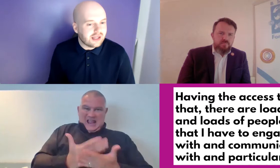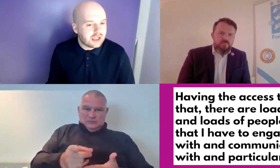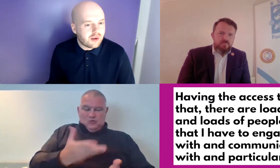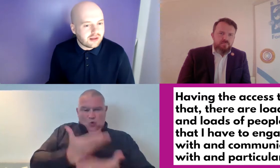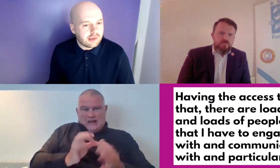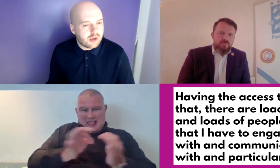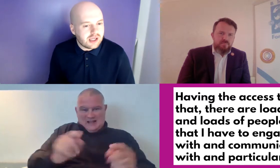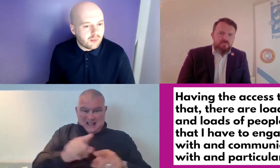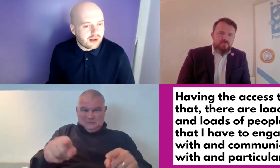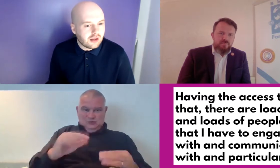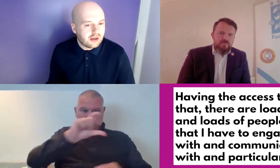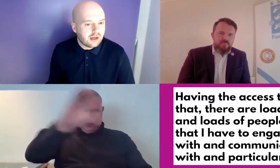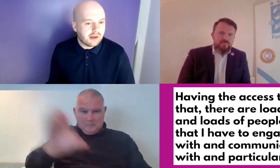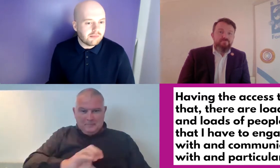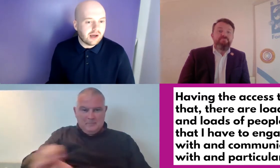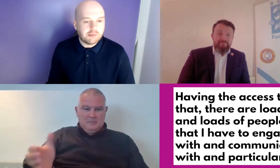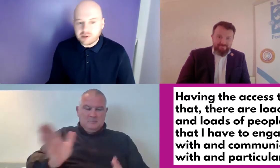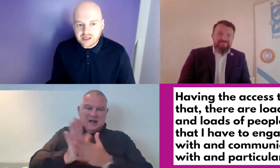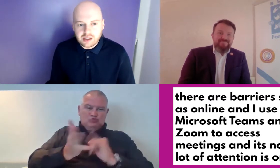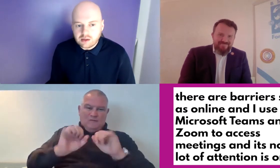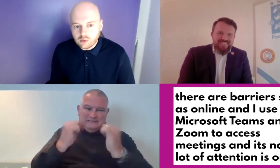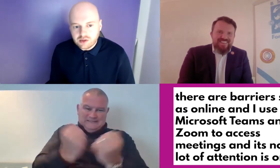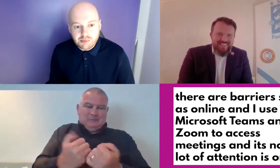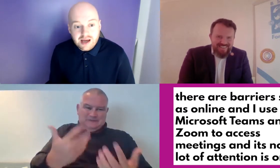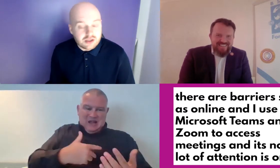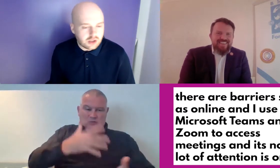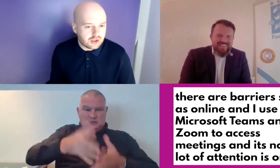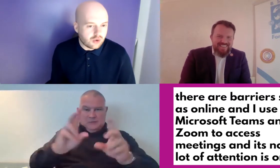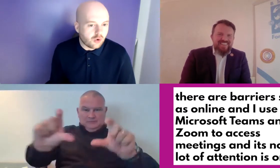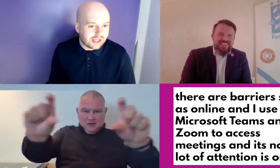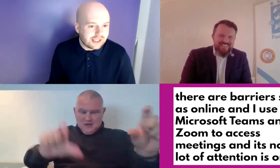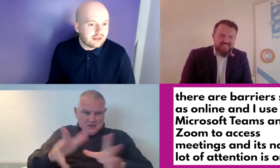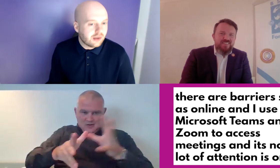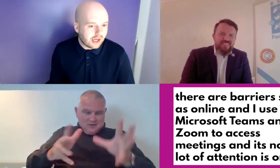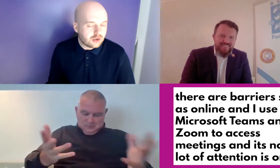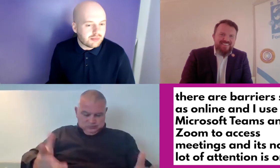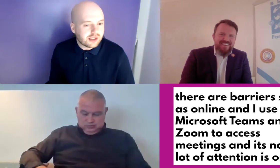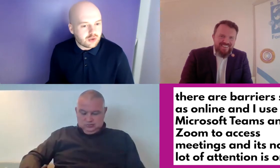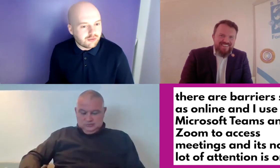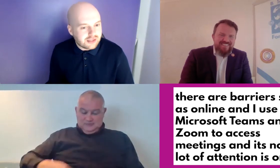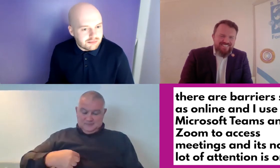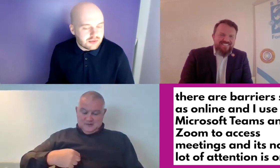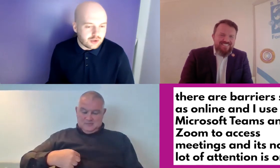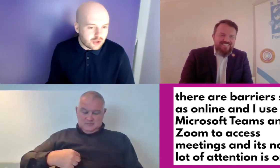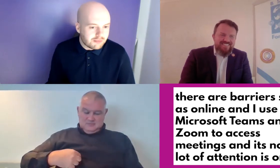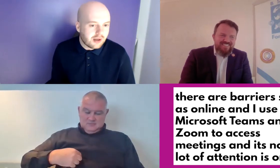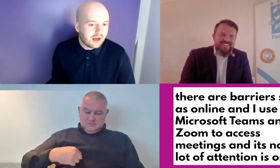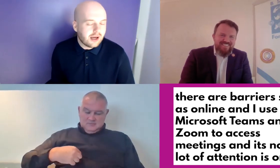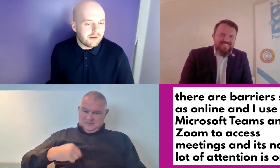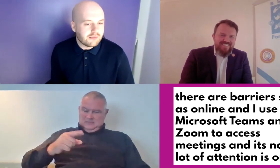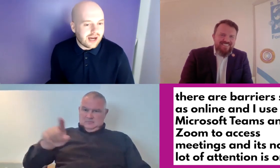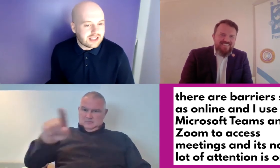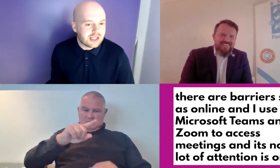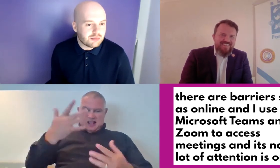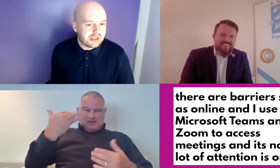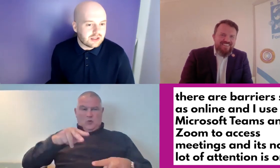to engage with and communicate with, and particularly, you know, there's barriers such as online. I use Microsoft Teams and Zoom